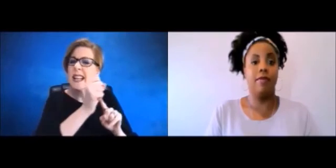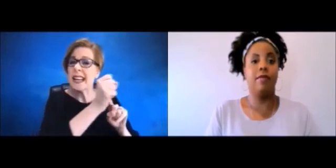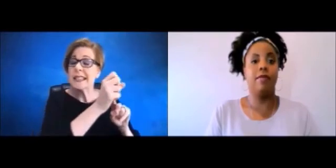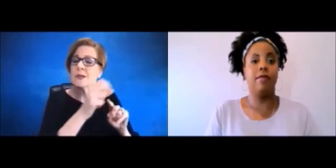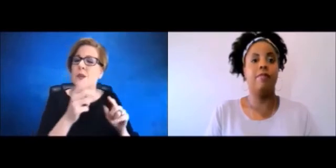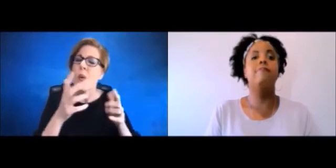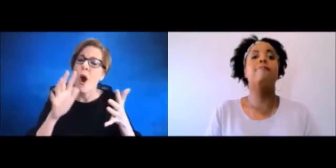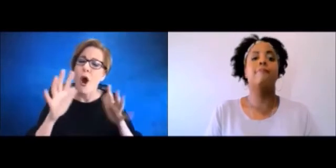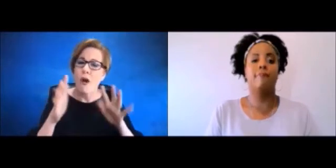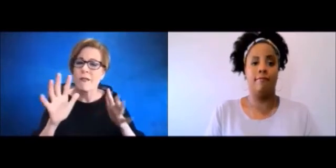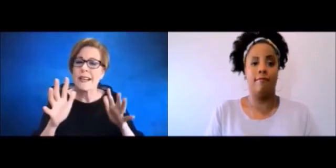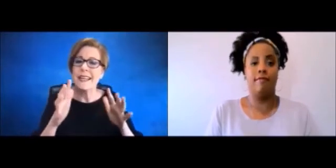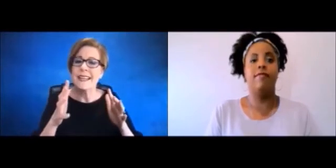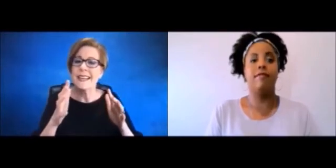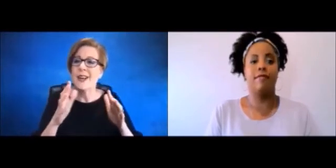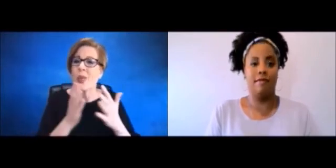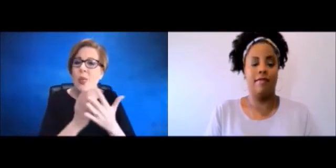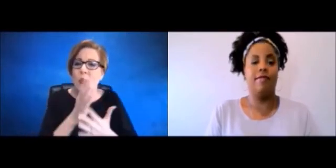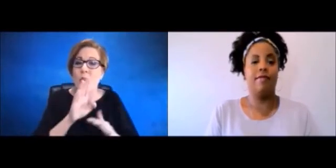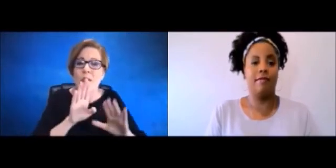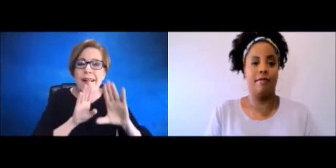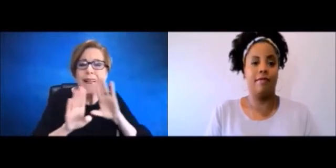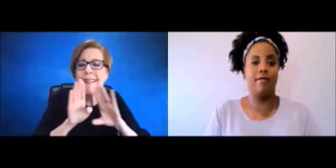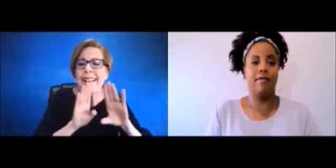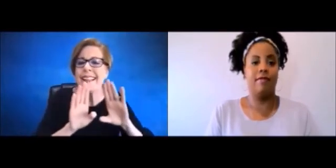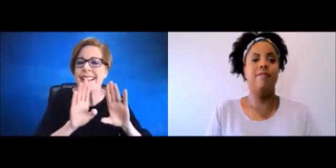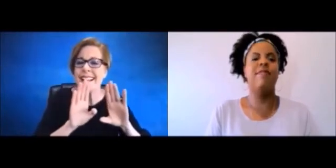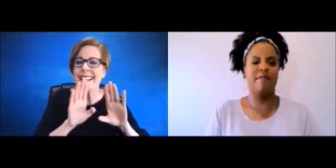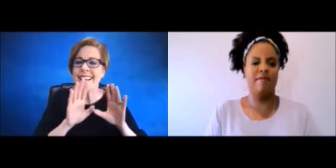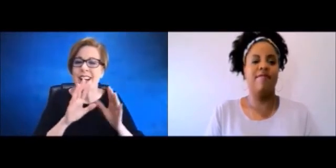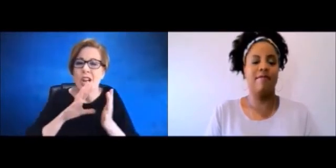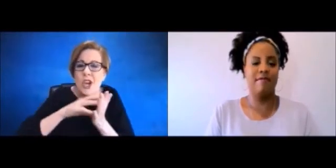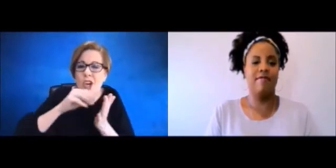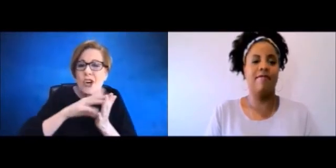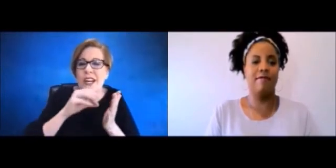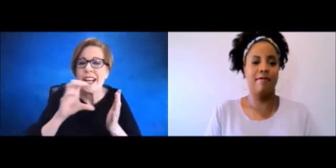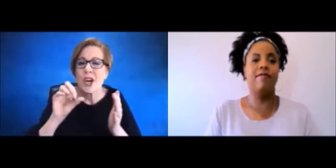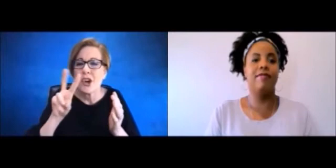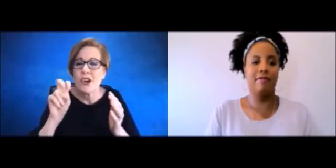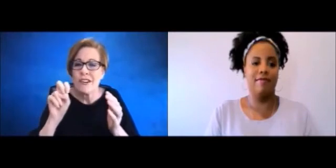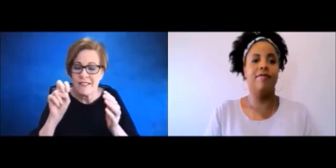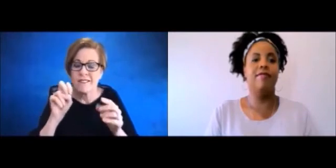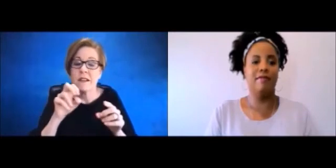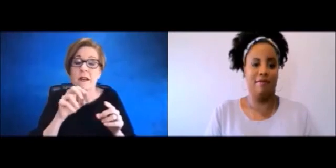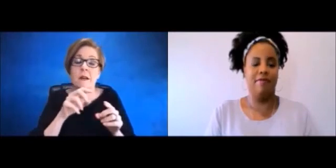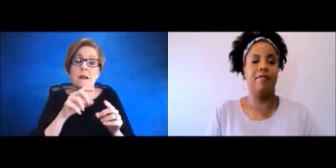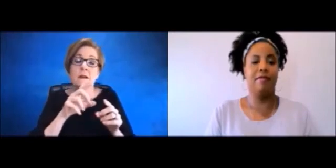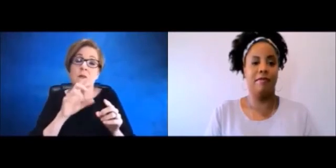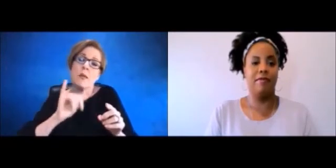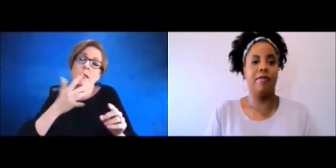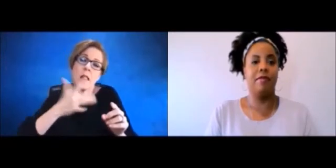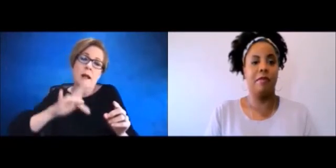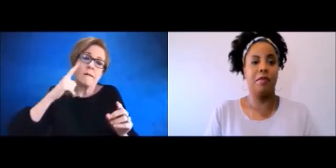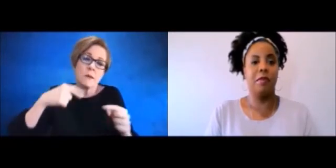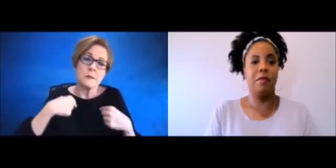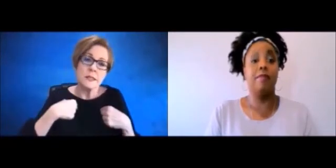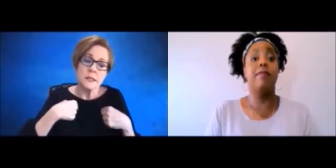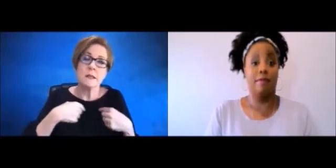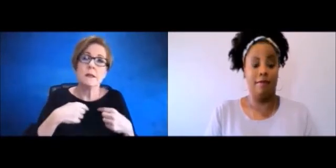of gone through the frustrations and the learning curve, which was fortunate for me. One issue that I had